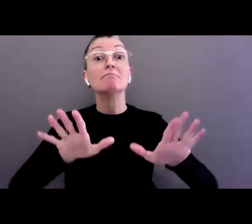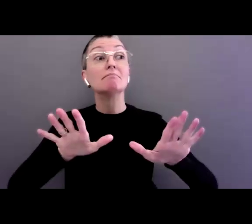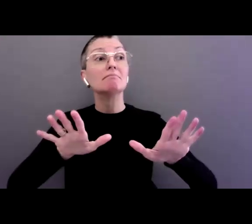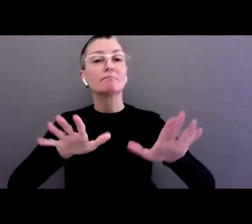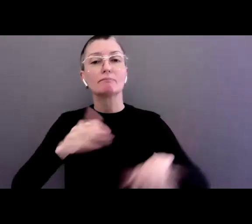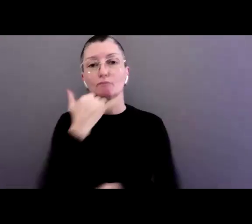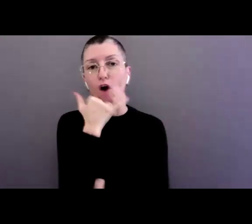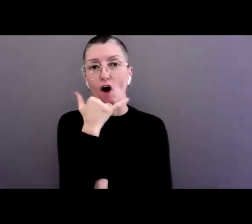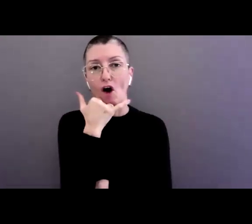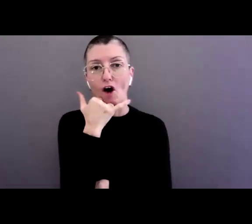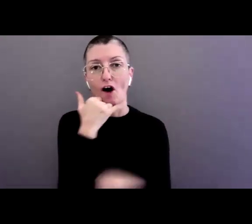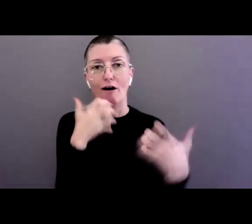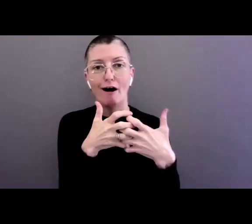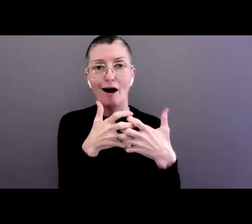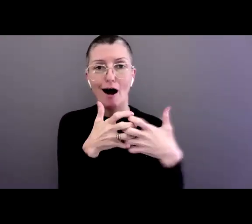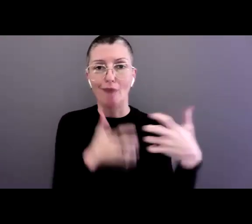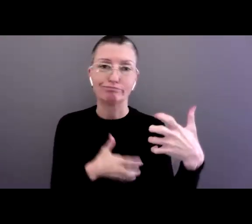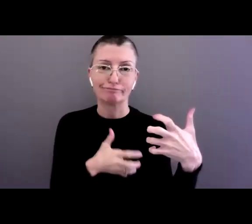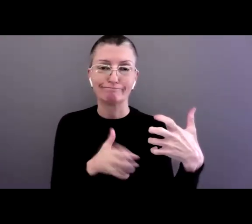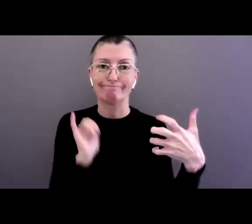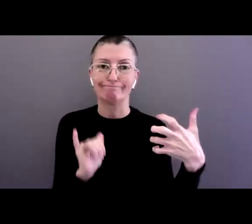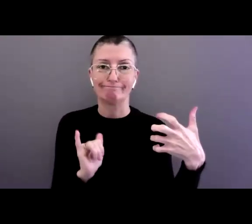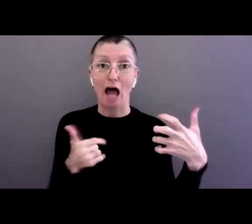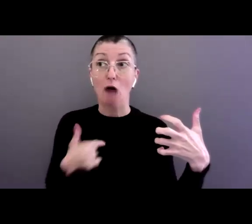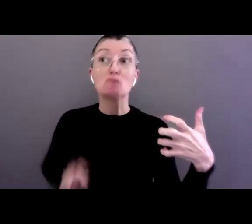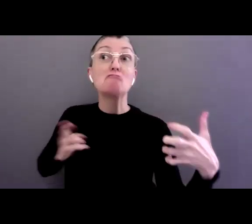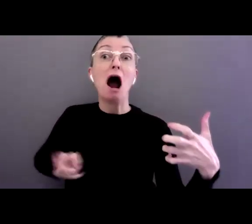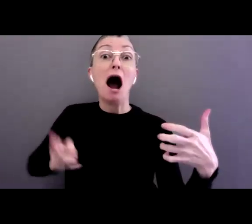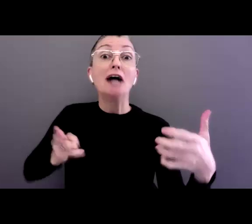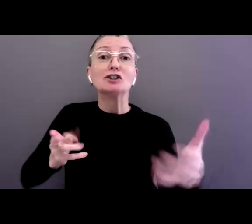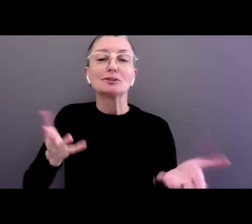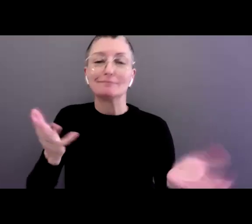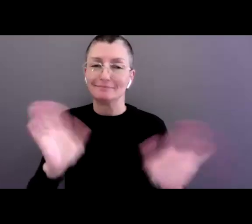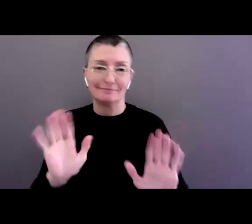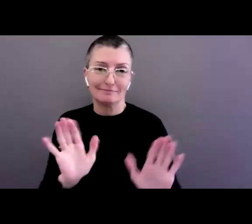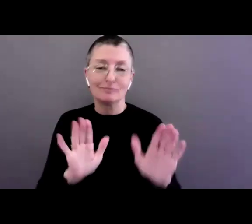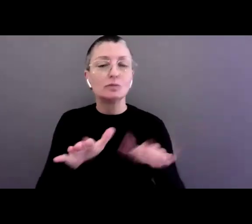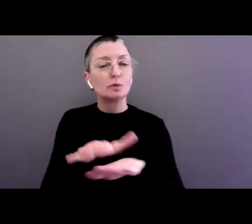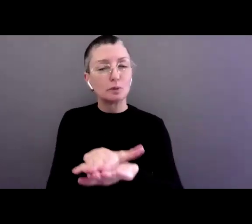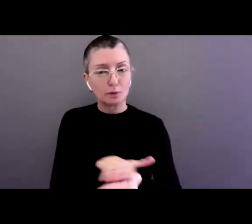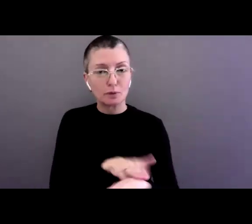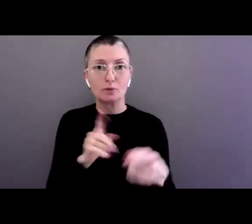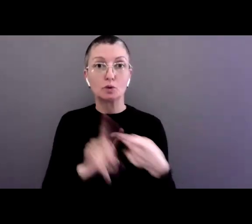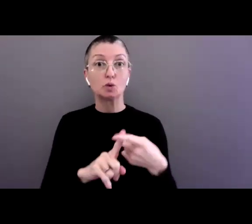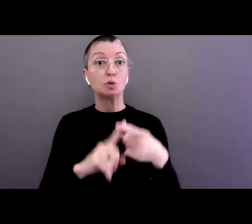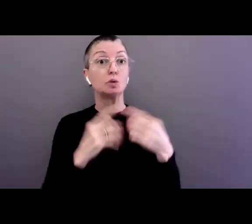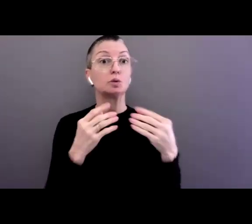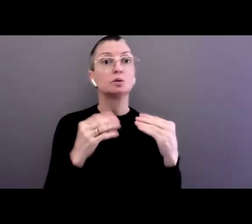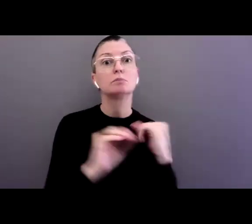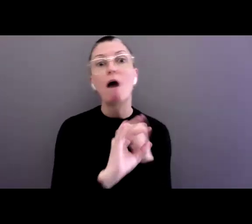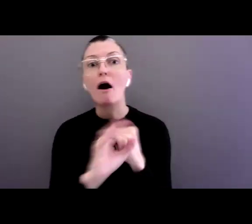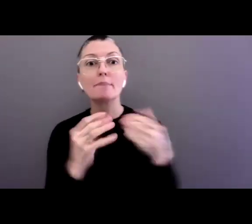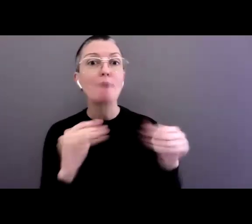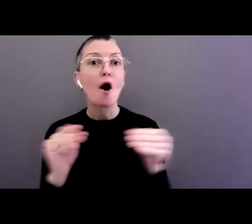being in a little bit of a rush to want to go to market and present this to the masses. So